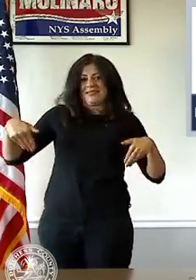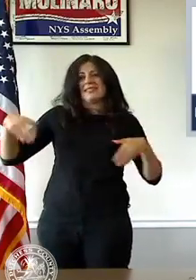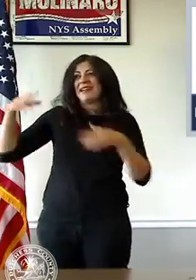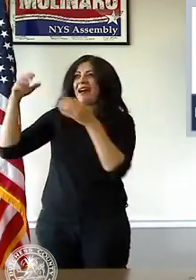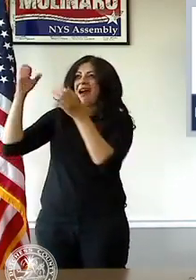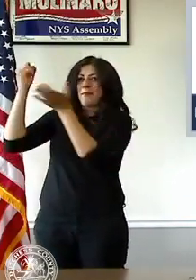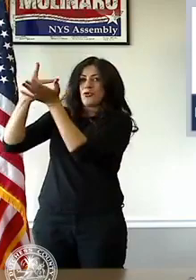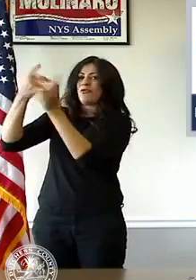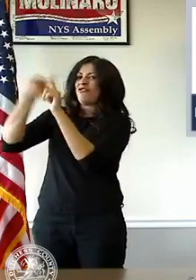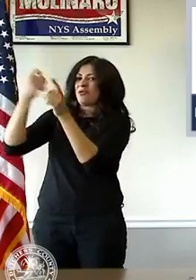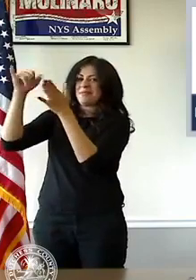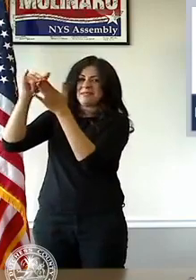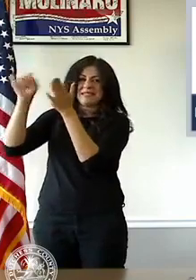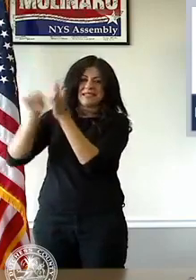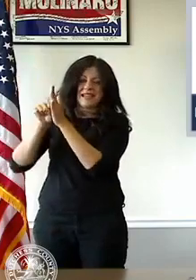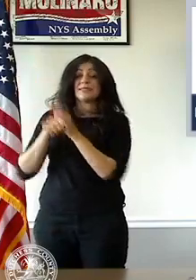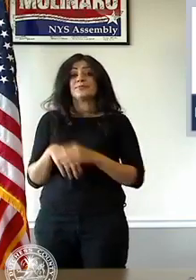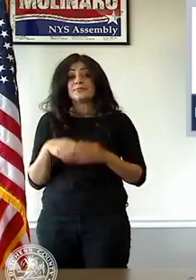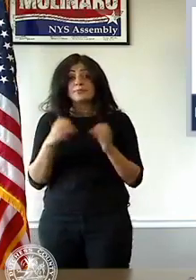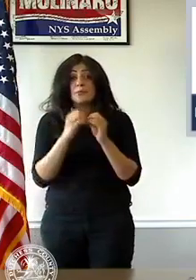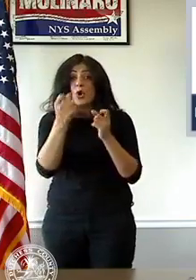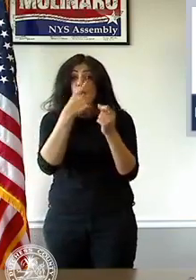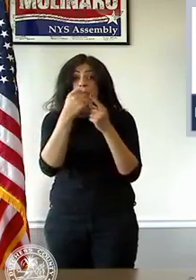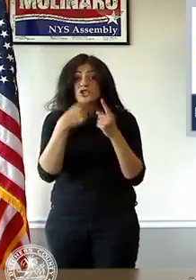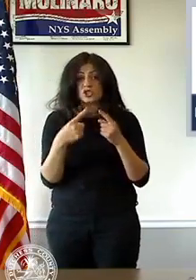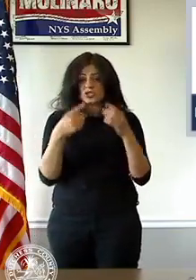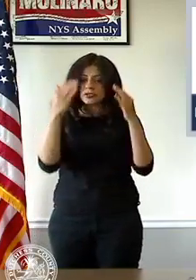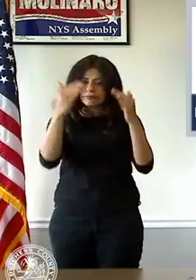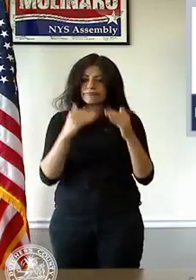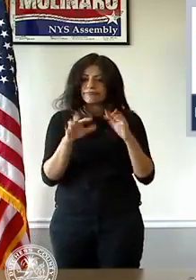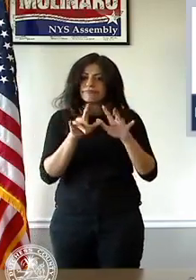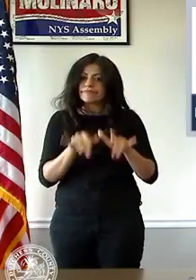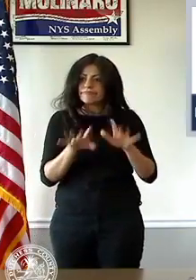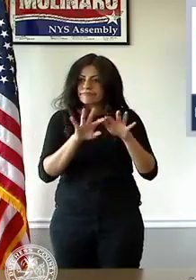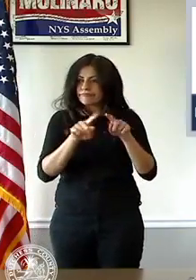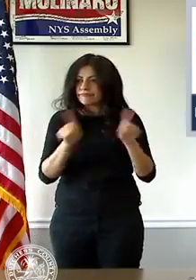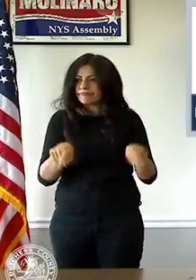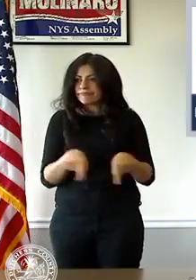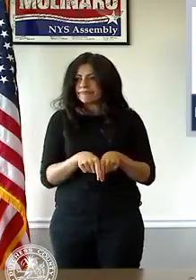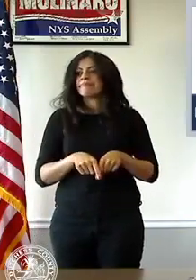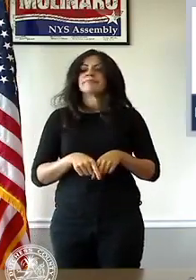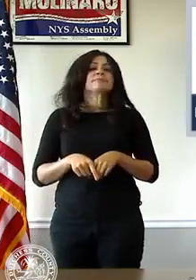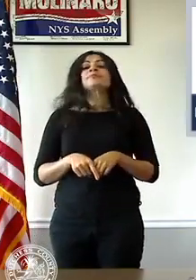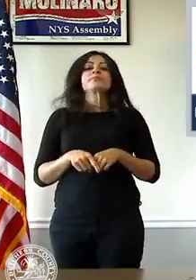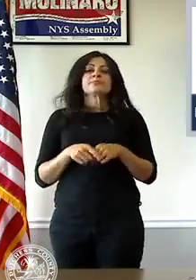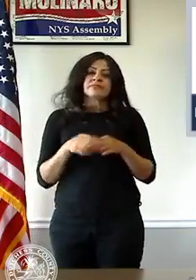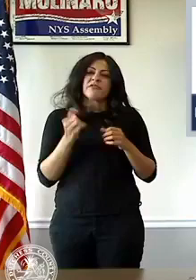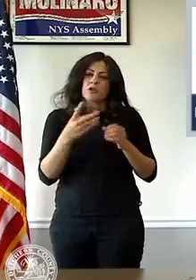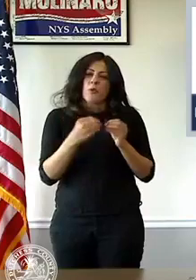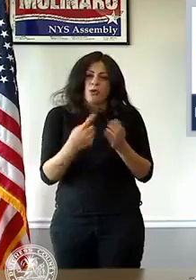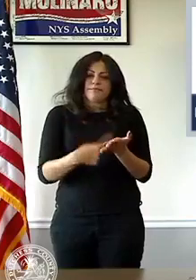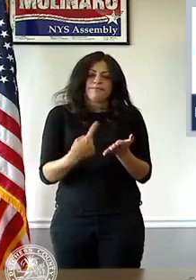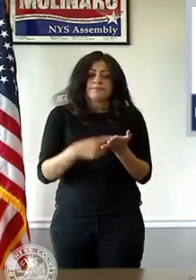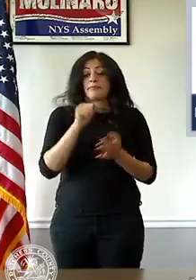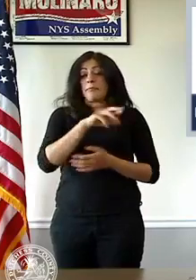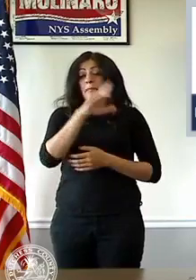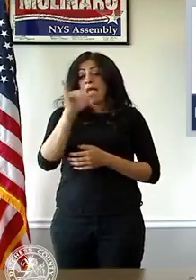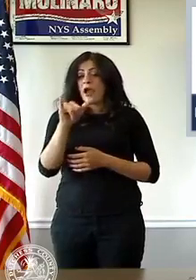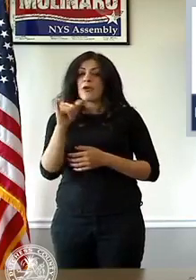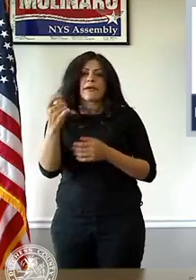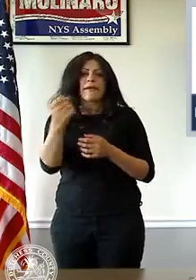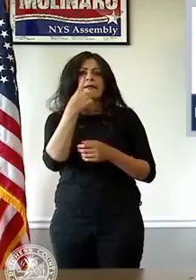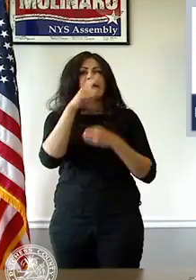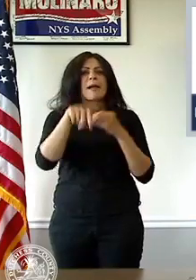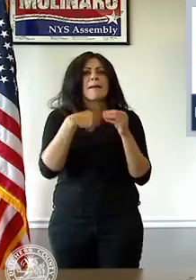questions, just write them in that comment section. We'll do that in a minute or two. We've got a couple more things we want to cover. Mary, any update on the Dutchess